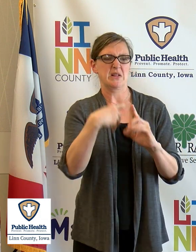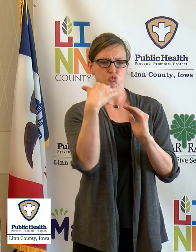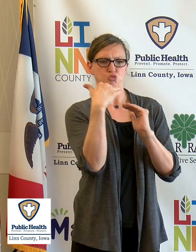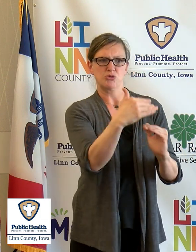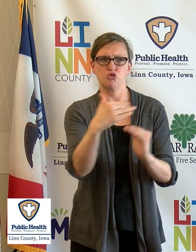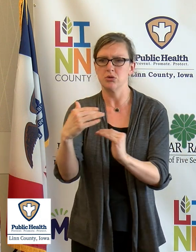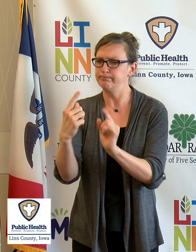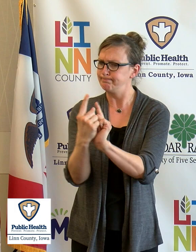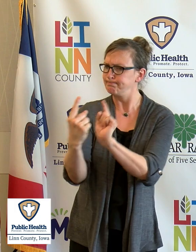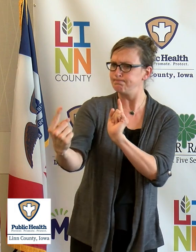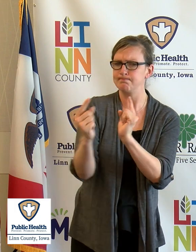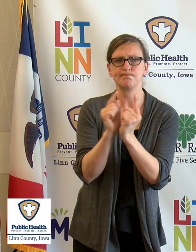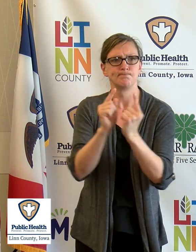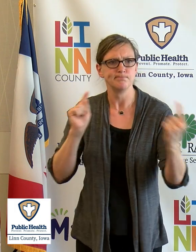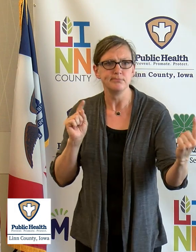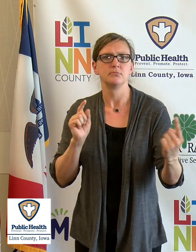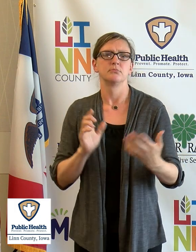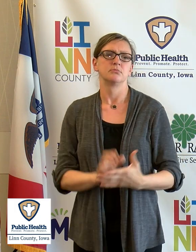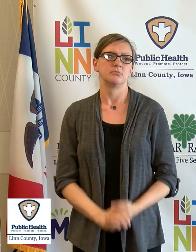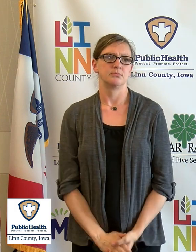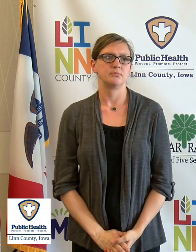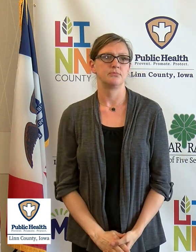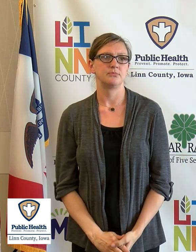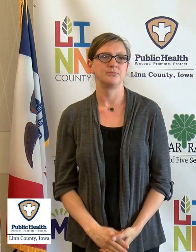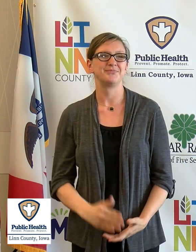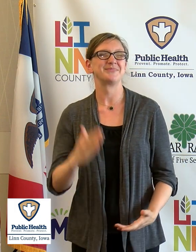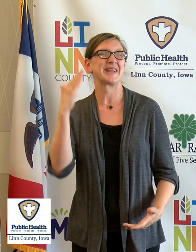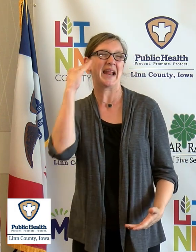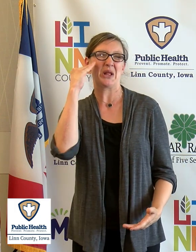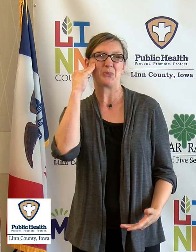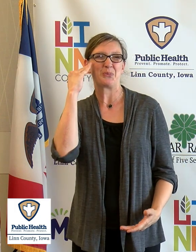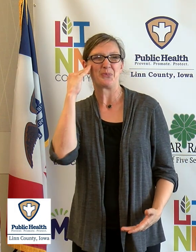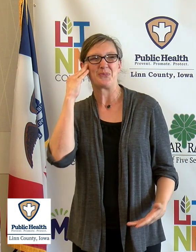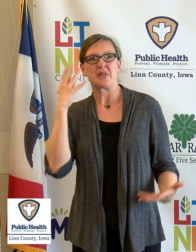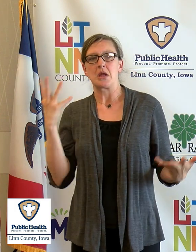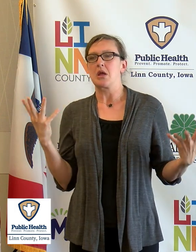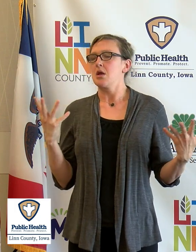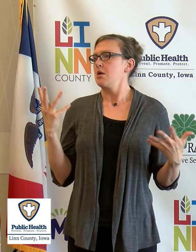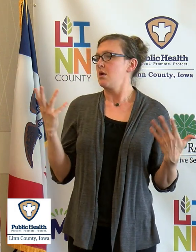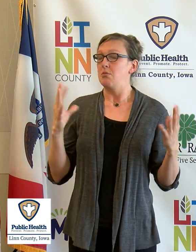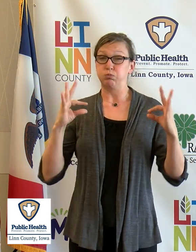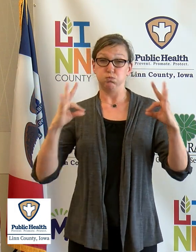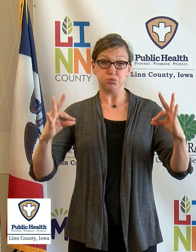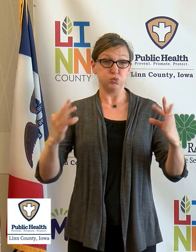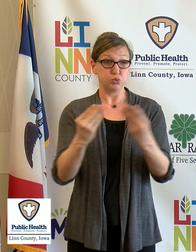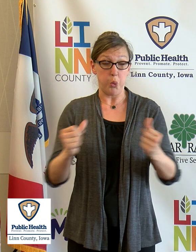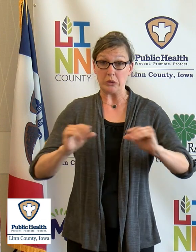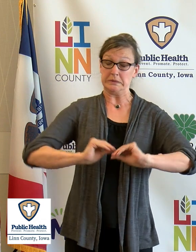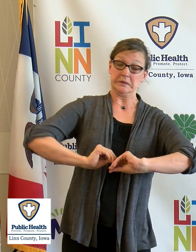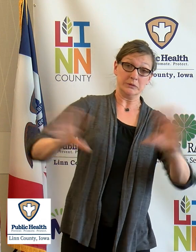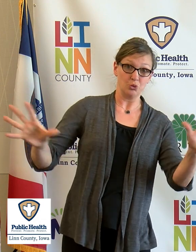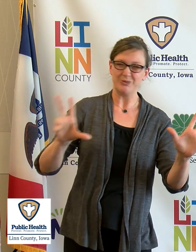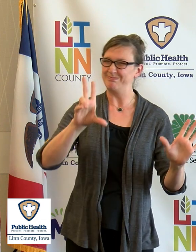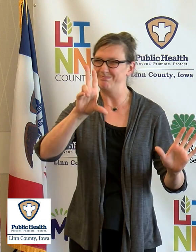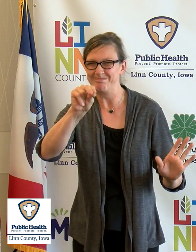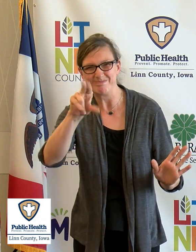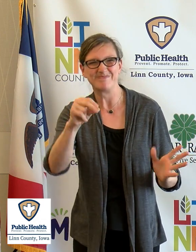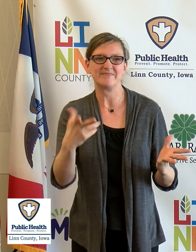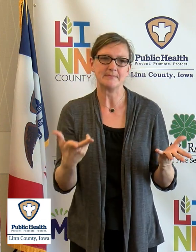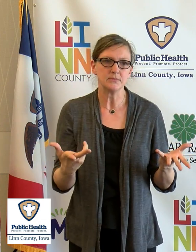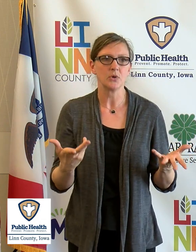along, while there is no magic bullet that will solve the problems we are facing, it will take a combination of